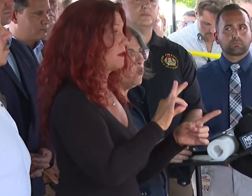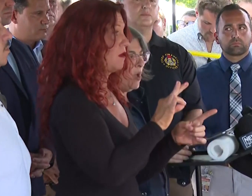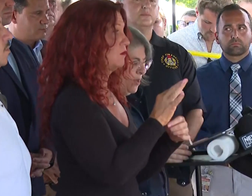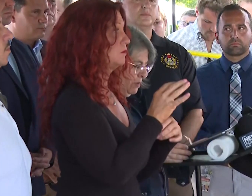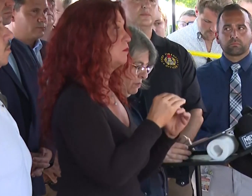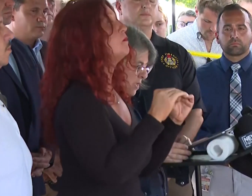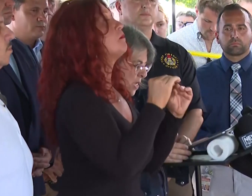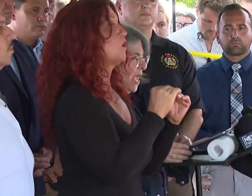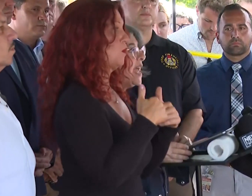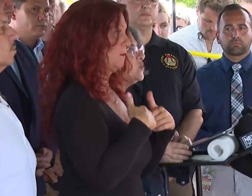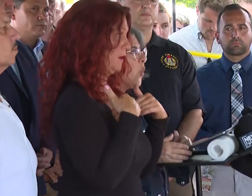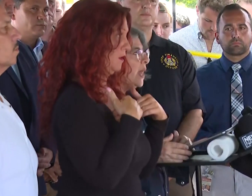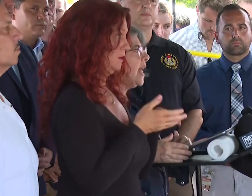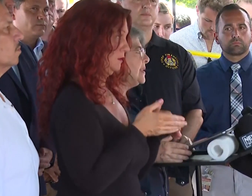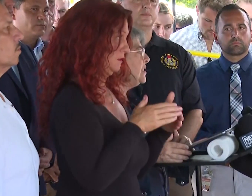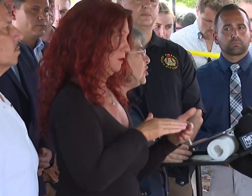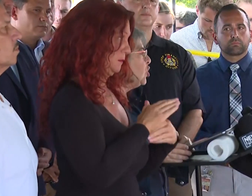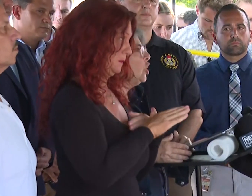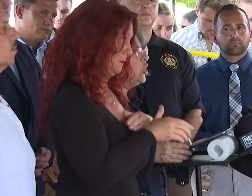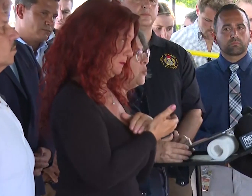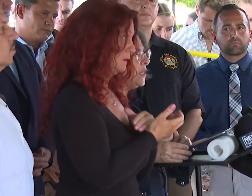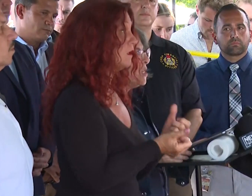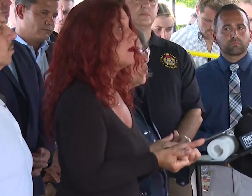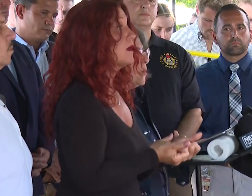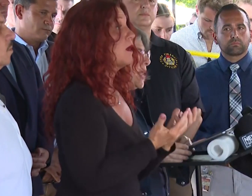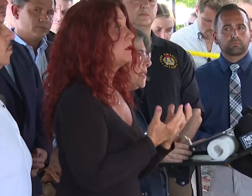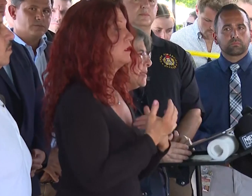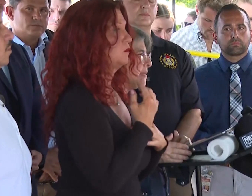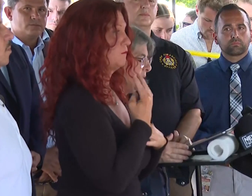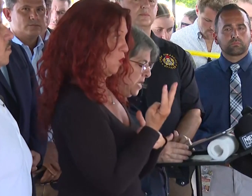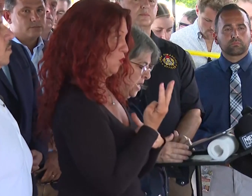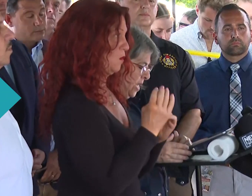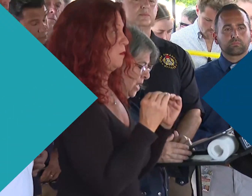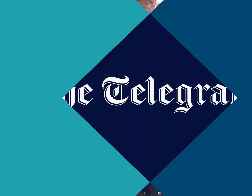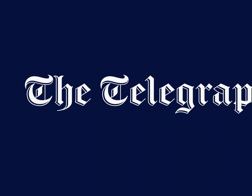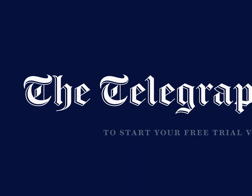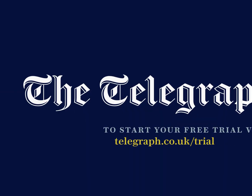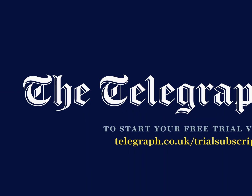in the rubble, as well as additional human remains.